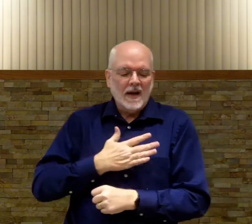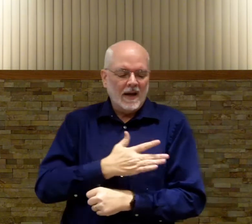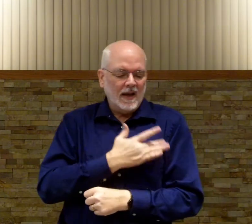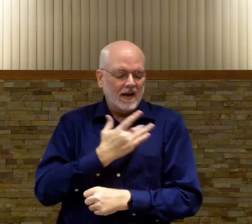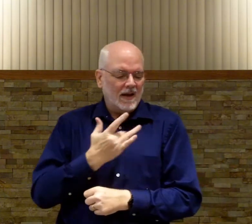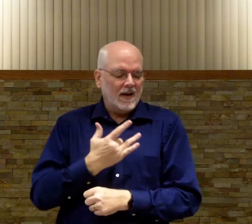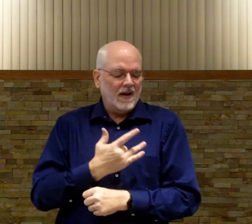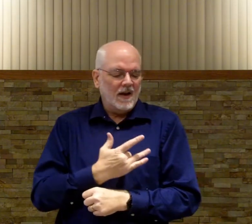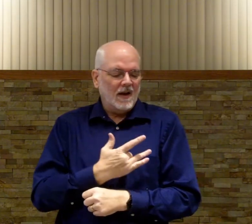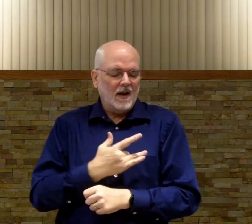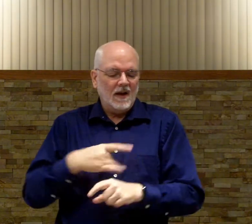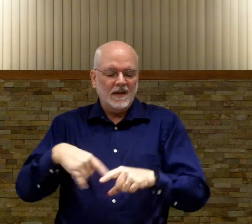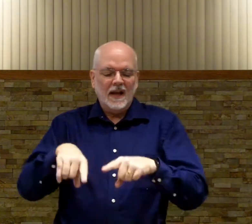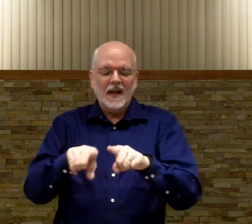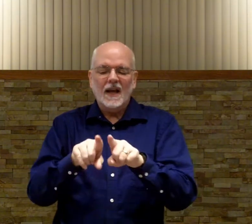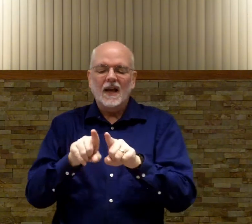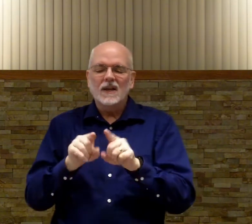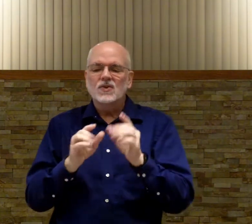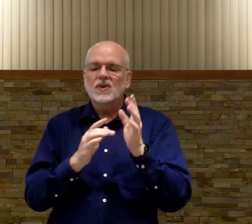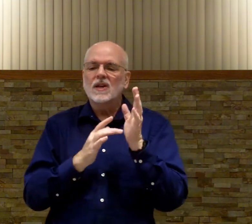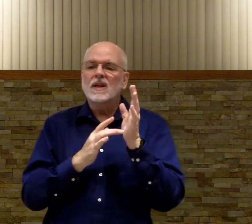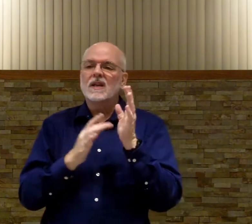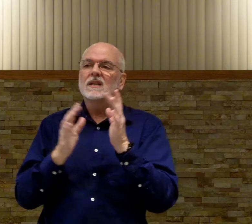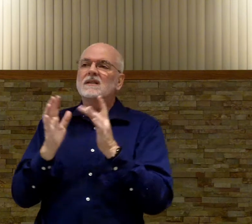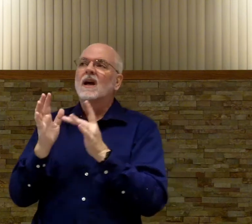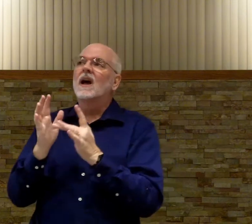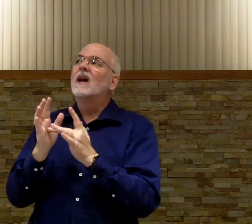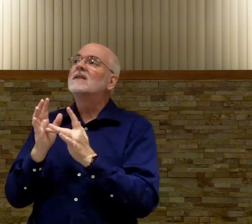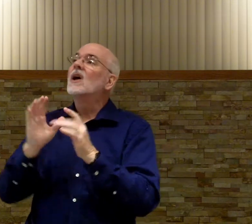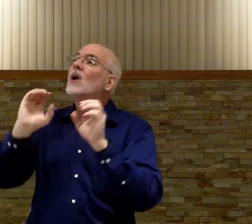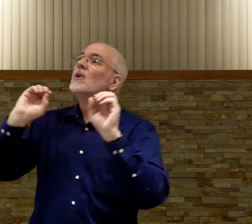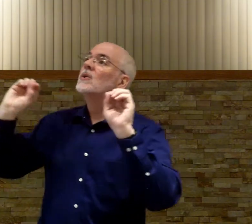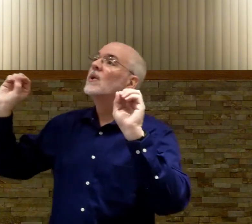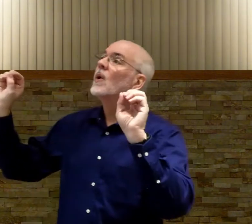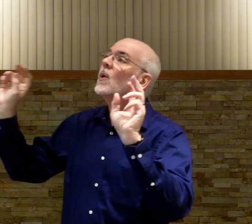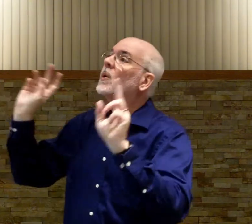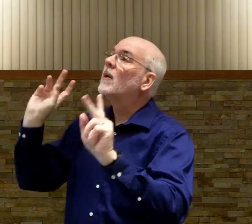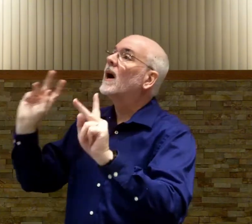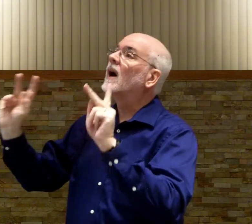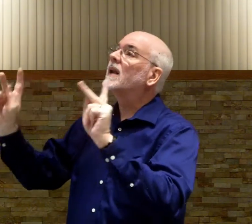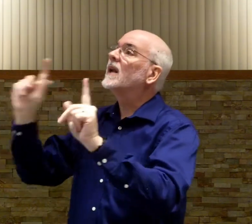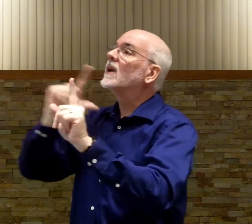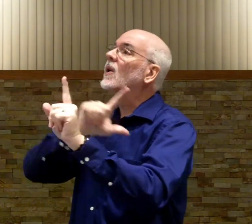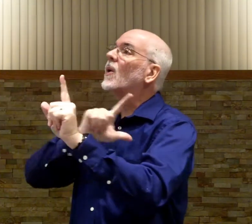heart like jesus nobody lord